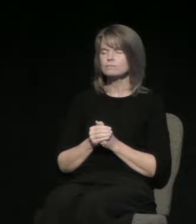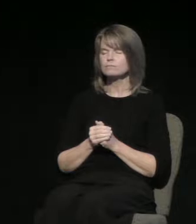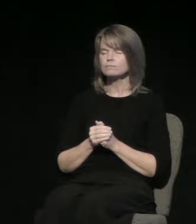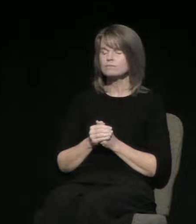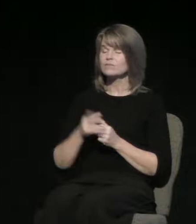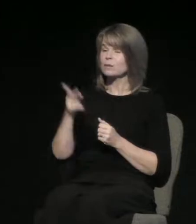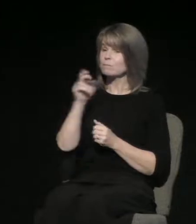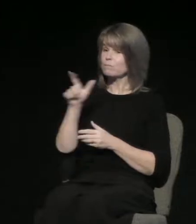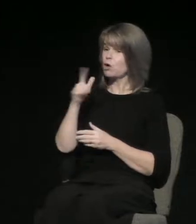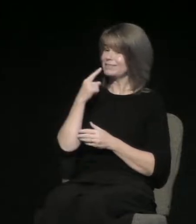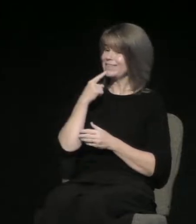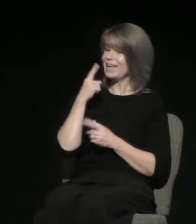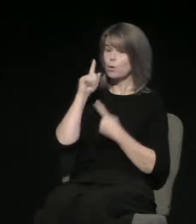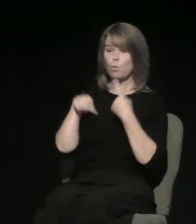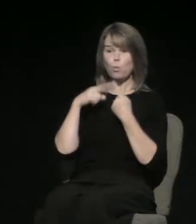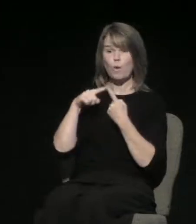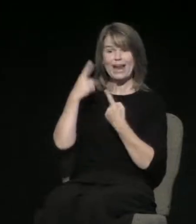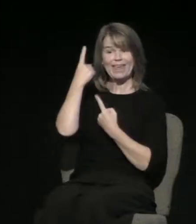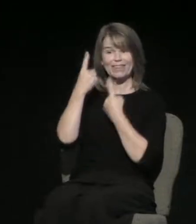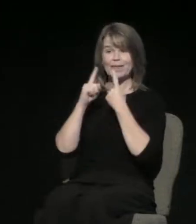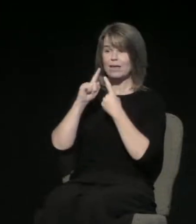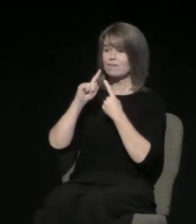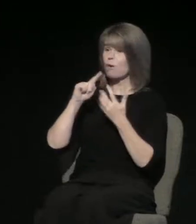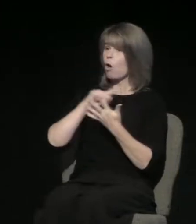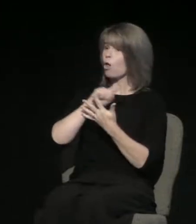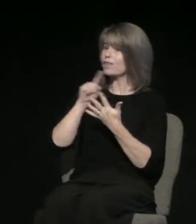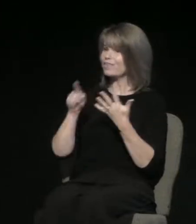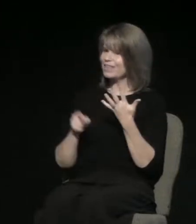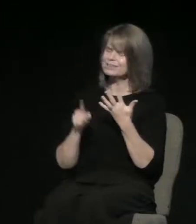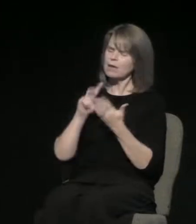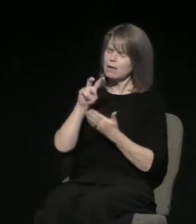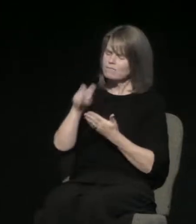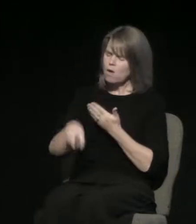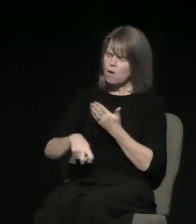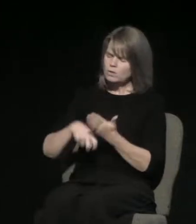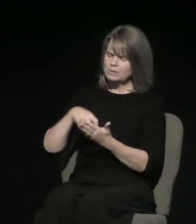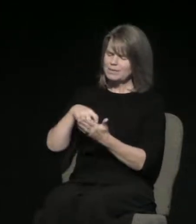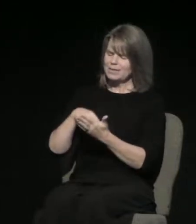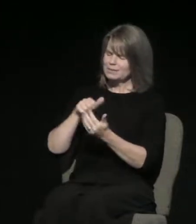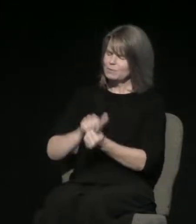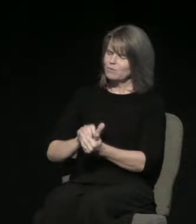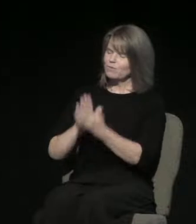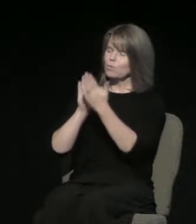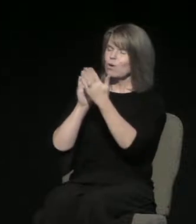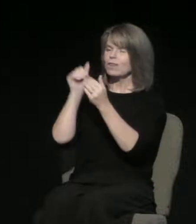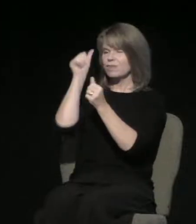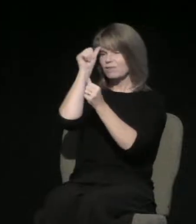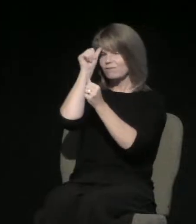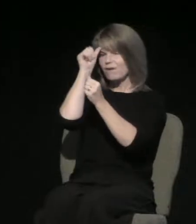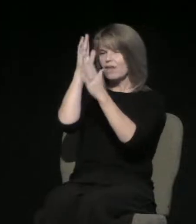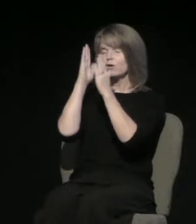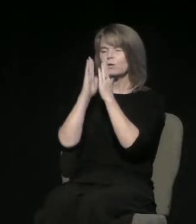Paul says When I think of all this I fall to my knees And pray to the Father The creator of